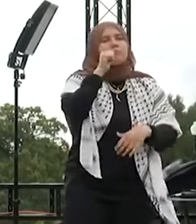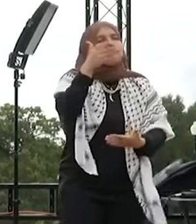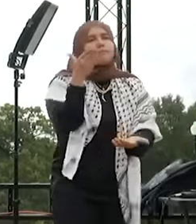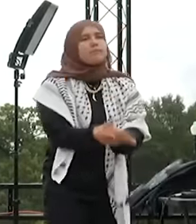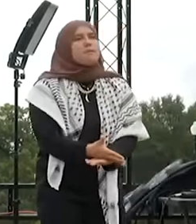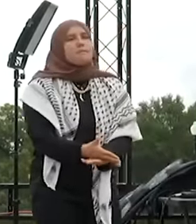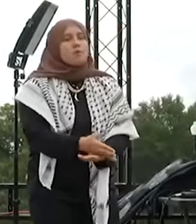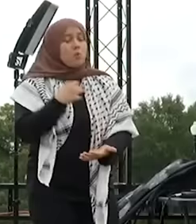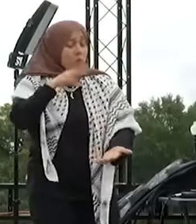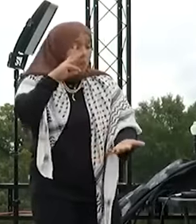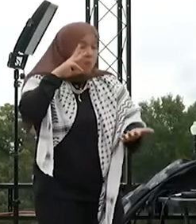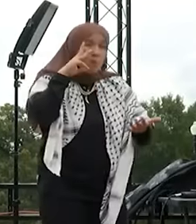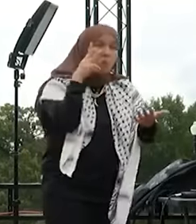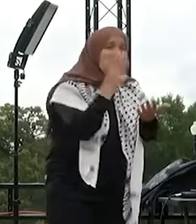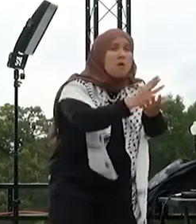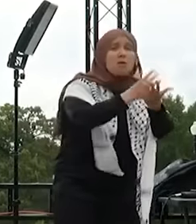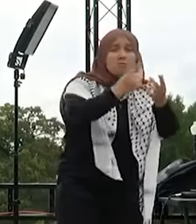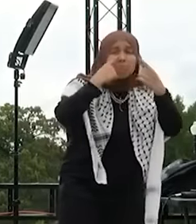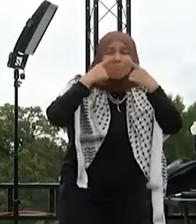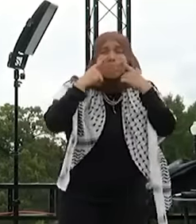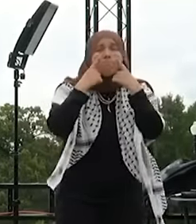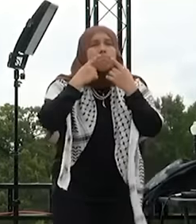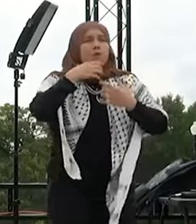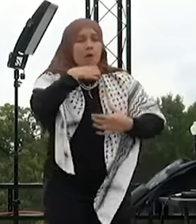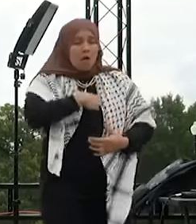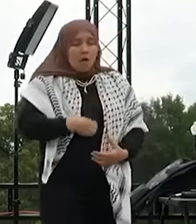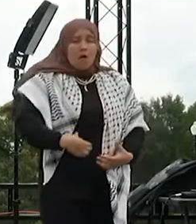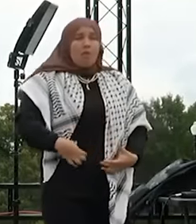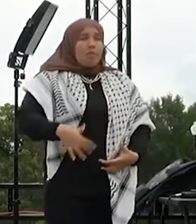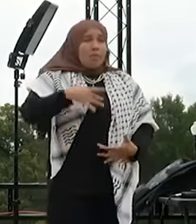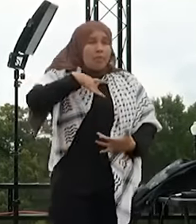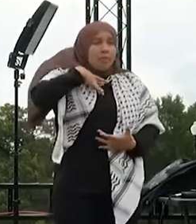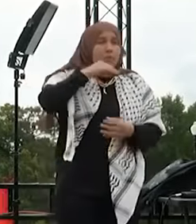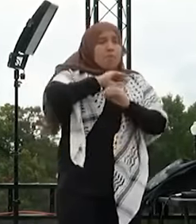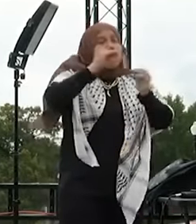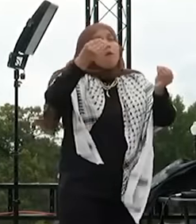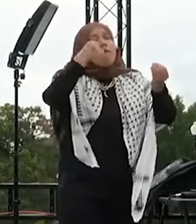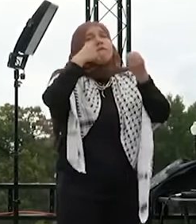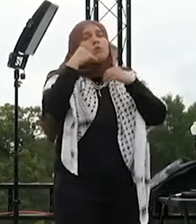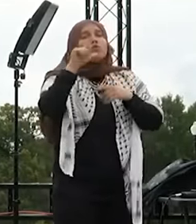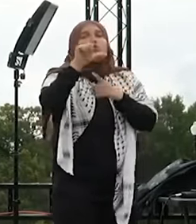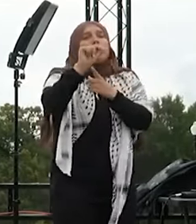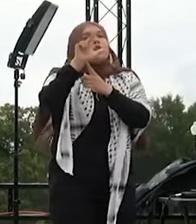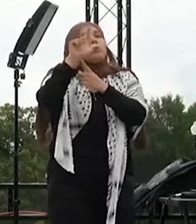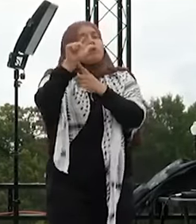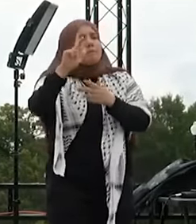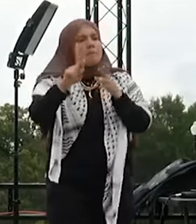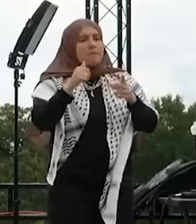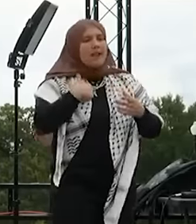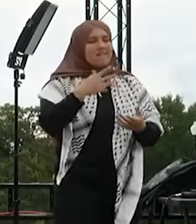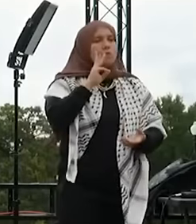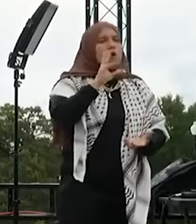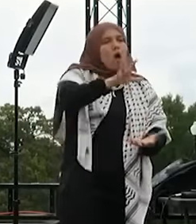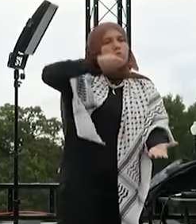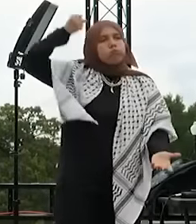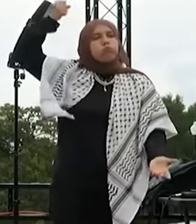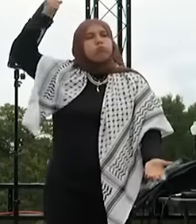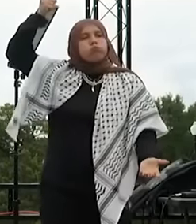starvation, witnesses to 2023, where people can have water stripped from